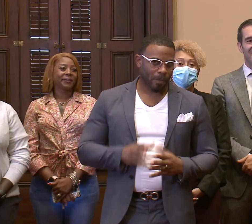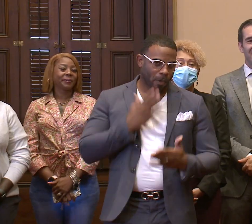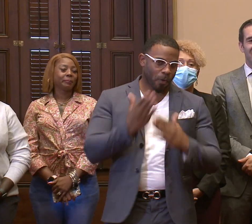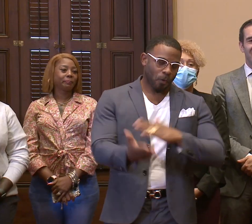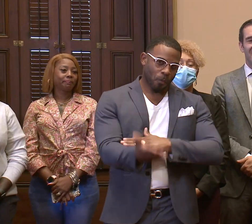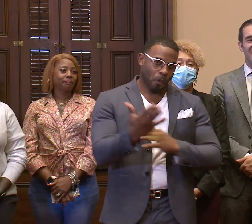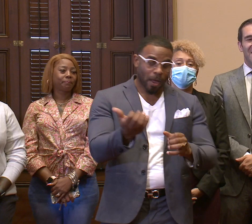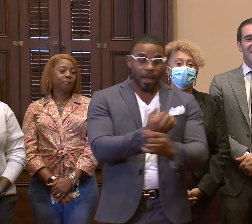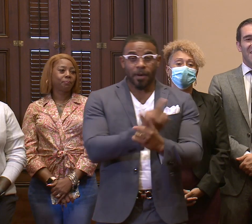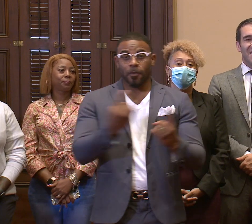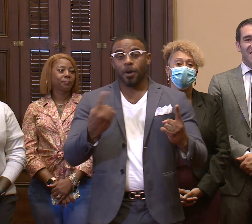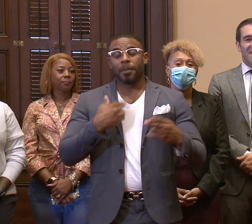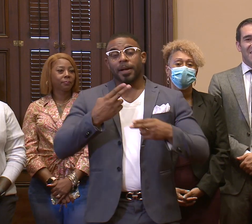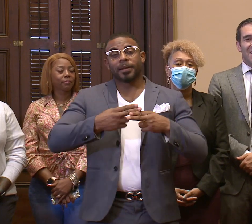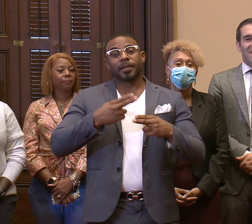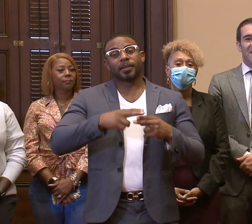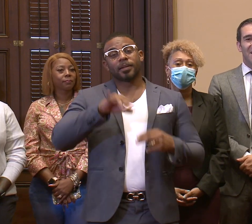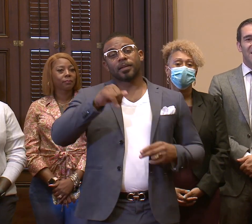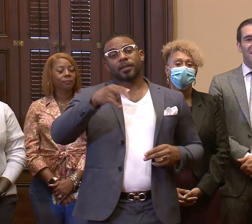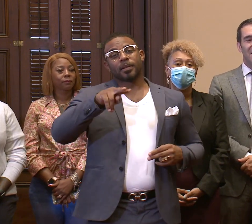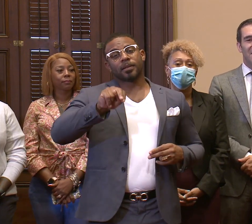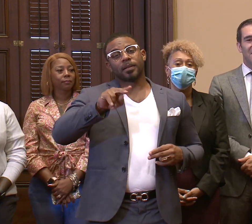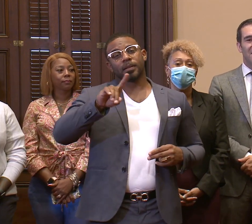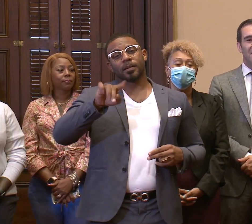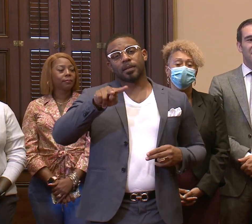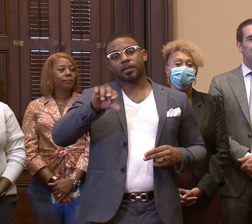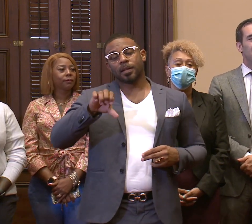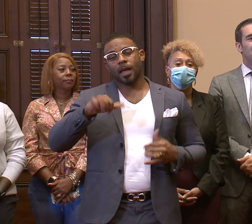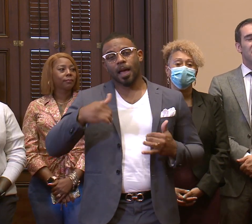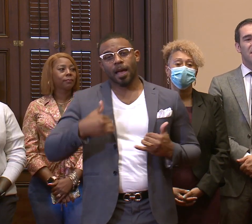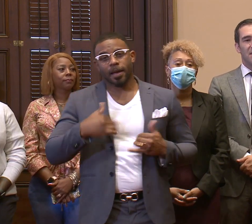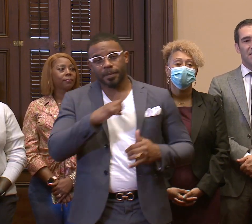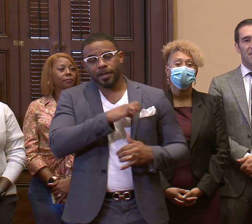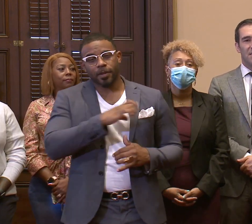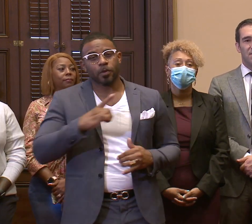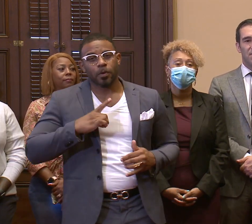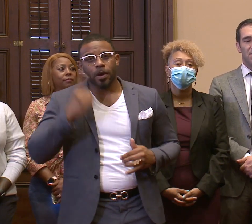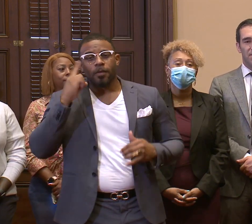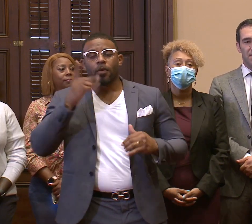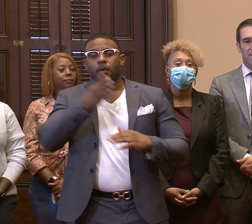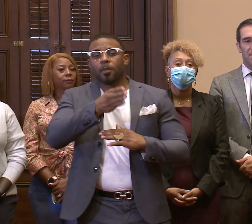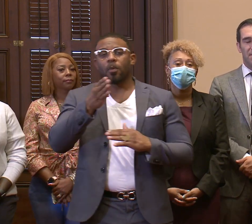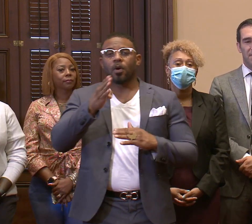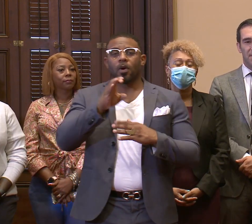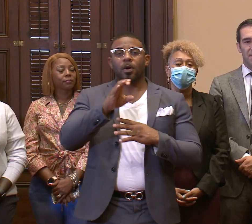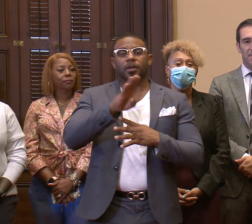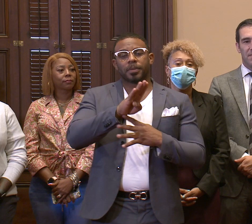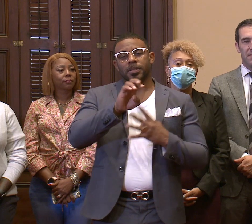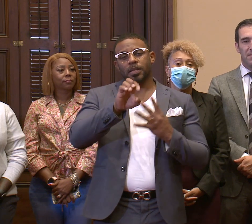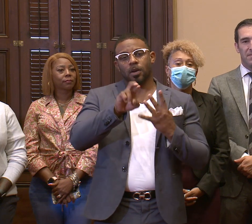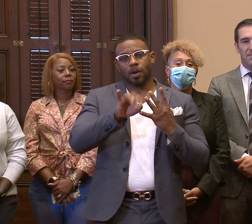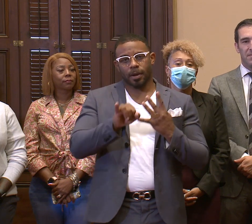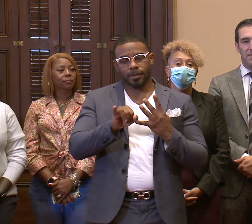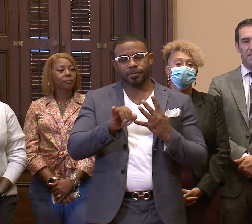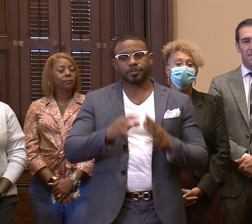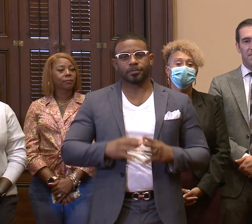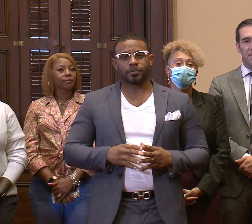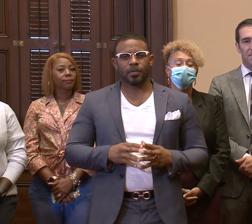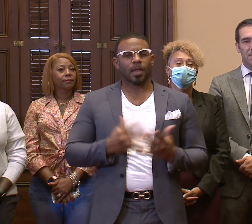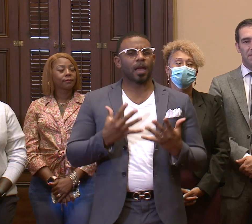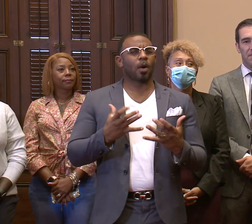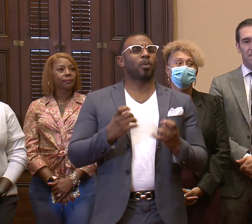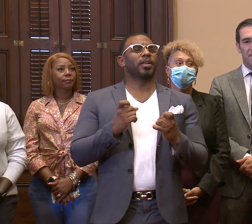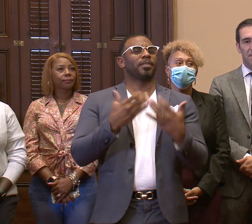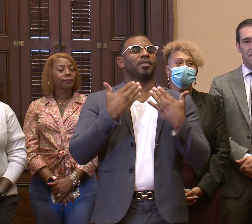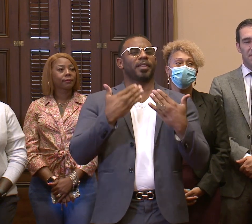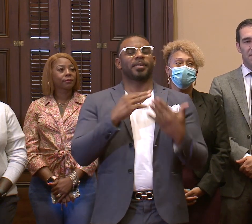Good morning, everyone. My name is Johnathan Davis, and I am the Executive Director for Baltimore Crisis Response Inc. I want to